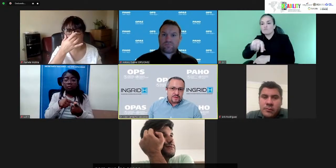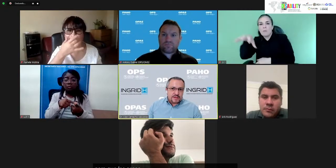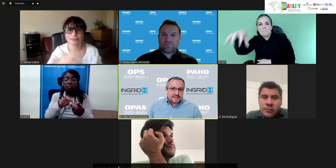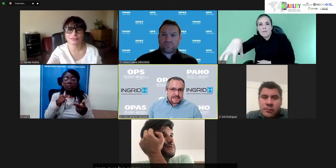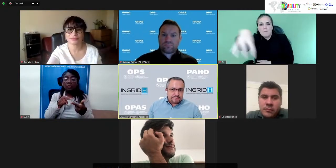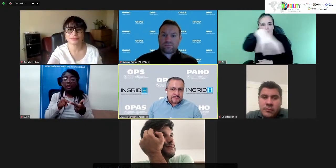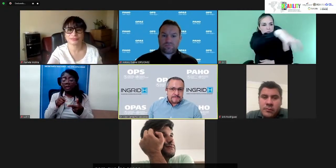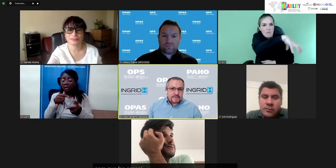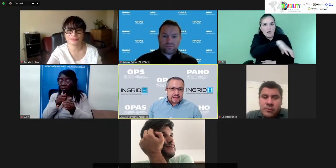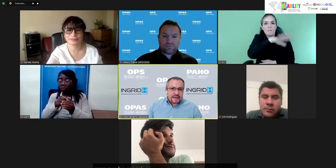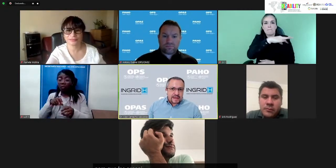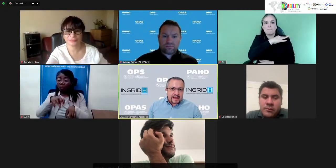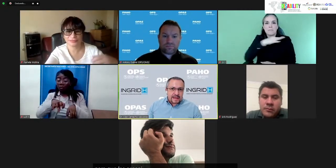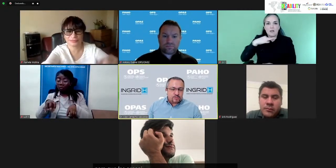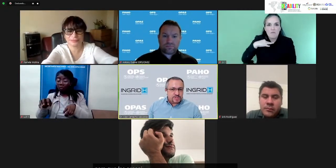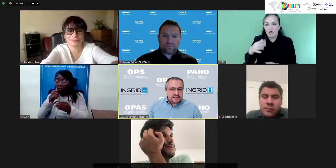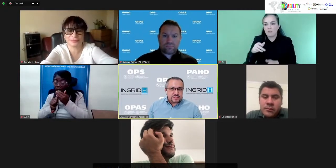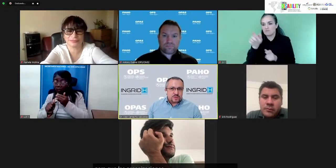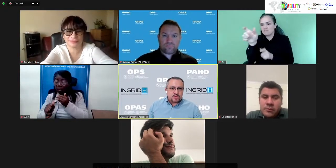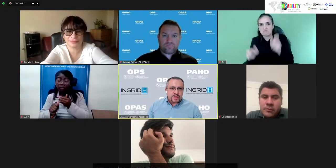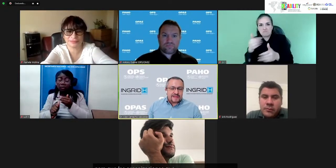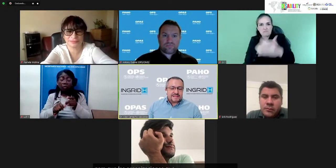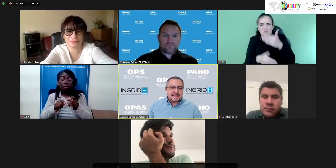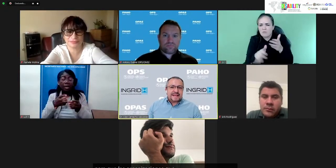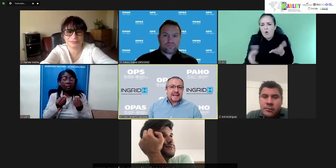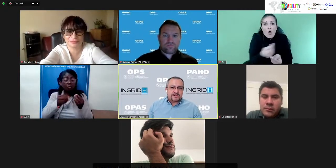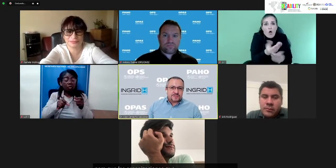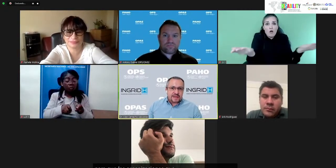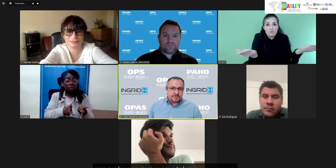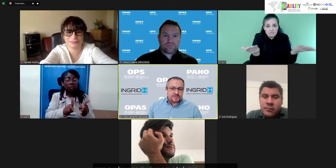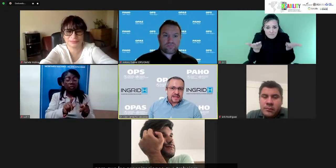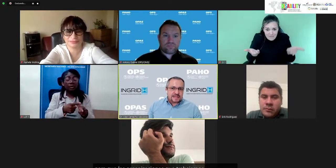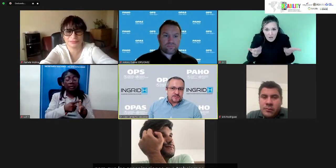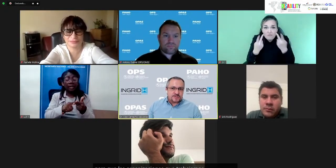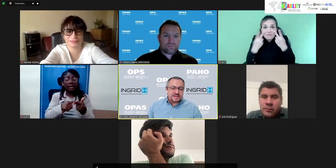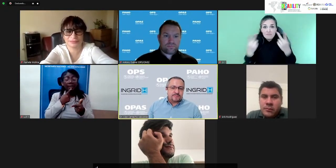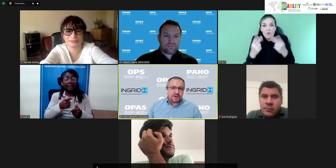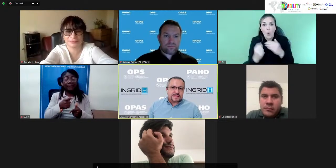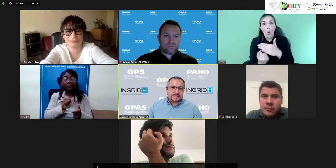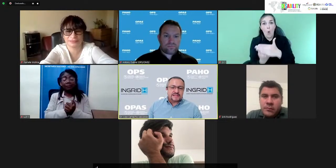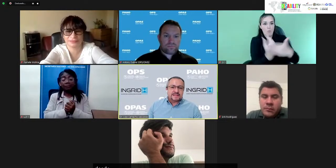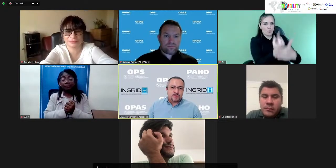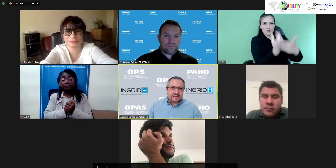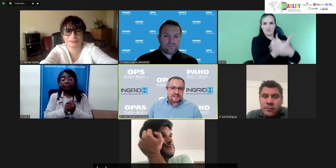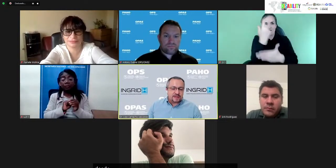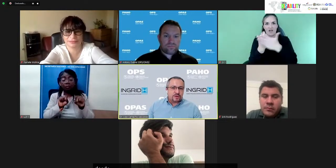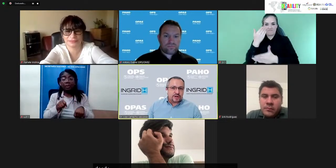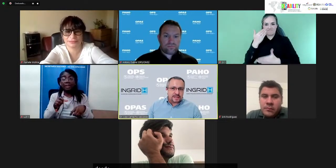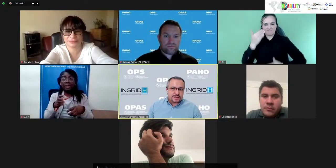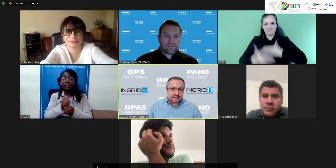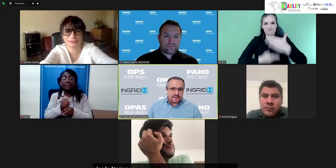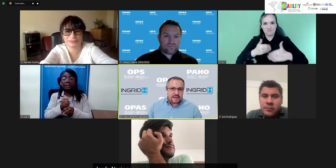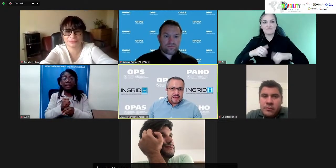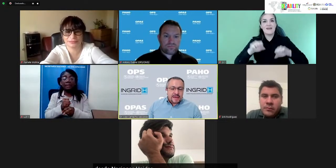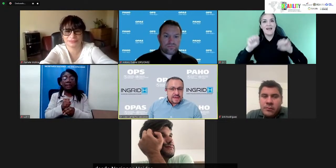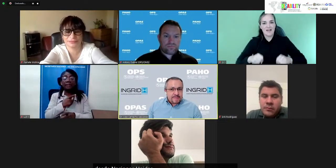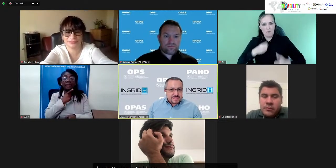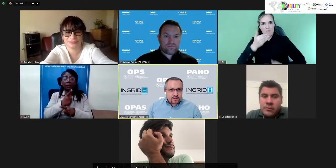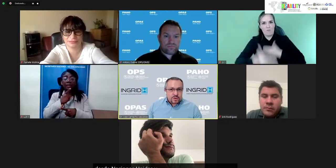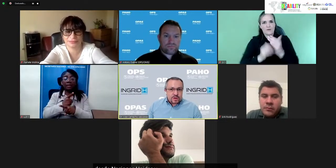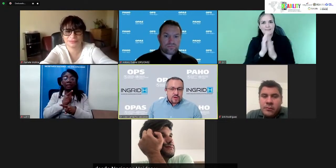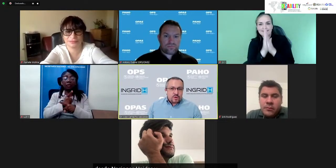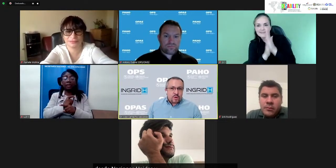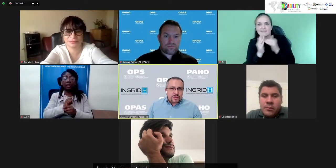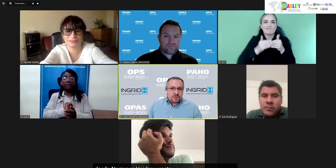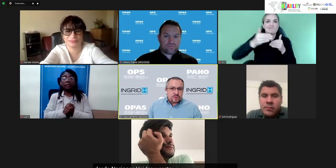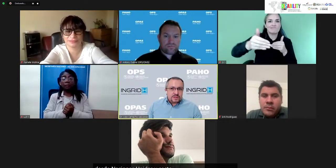organizations working from the private sector would know that there are lots of opportunities and clear examples that things can